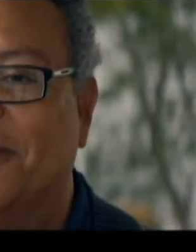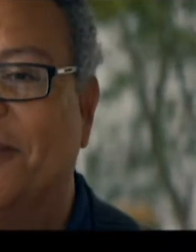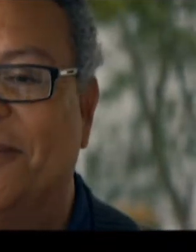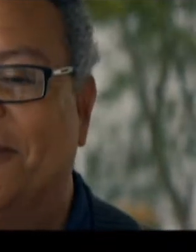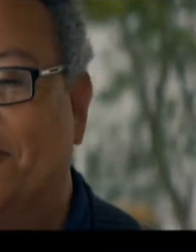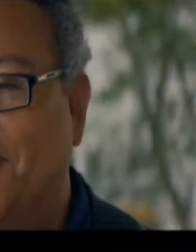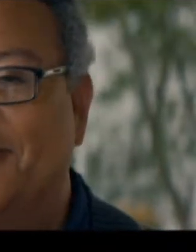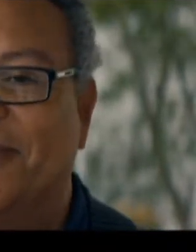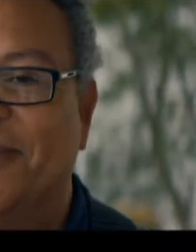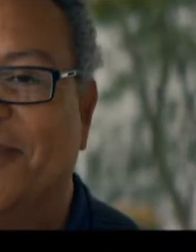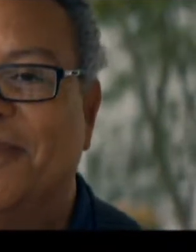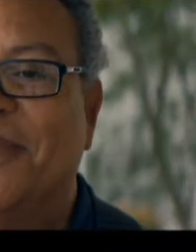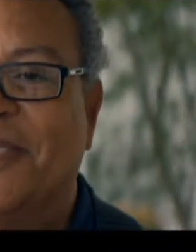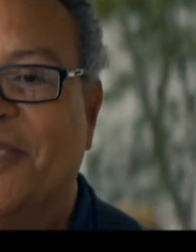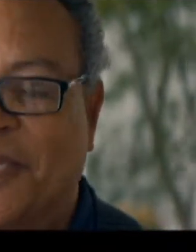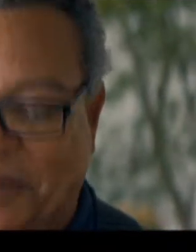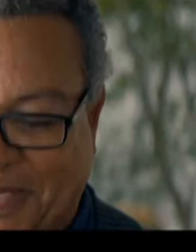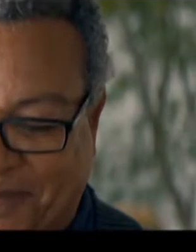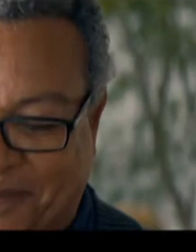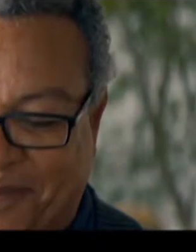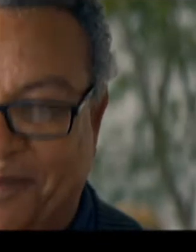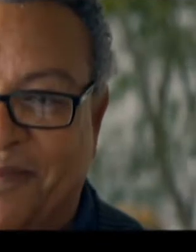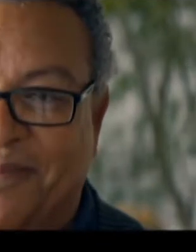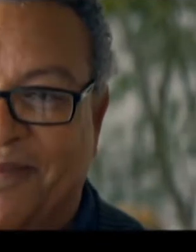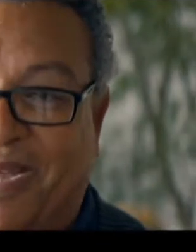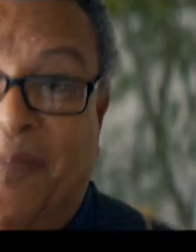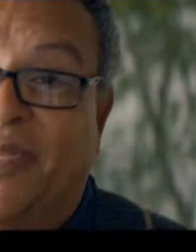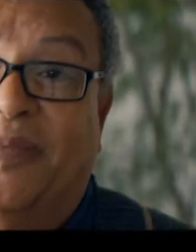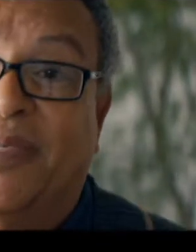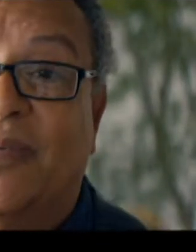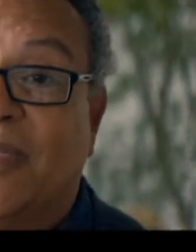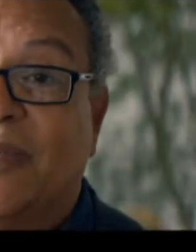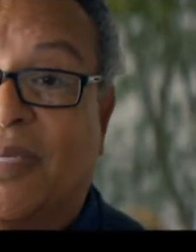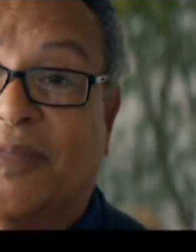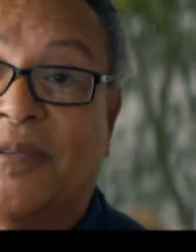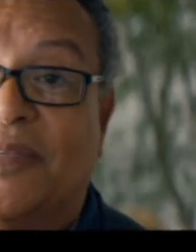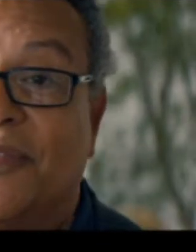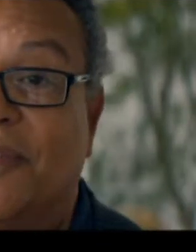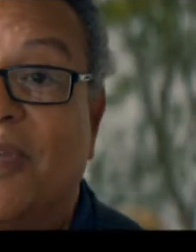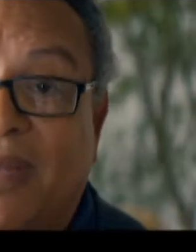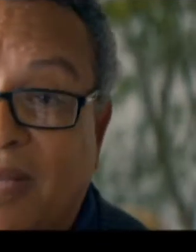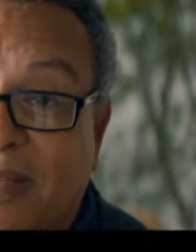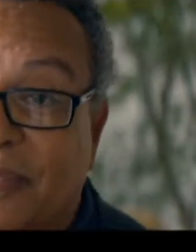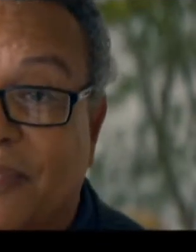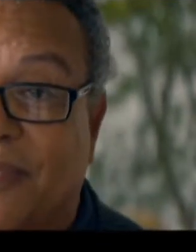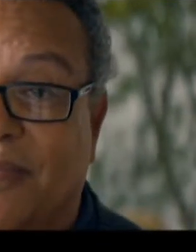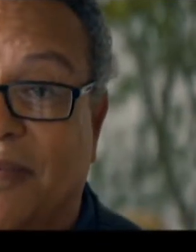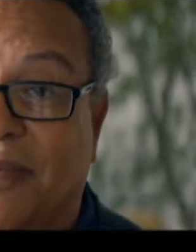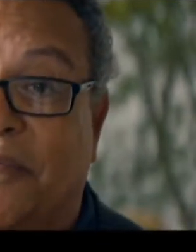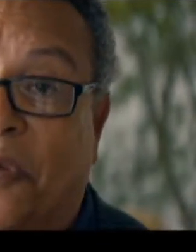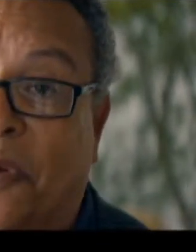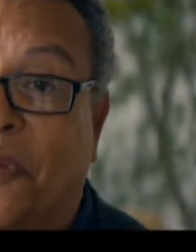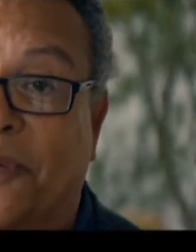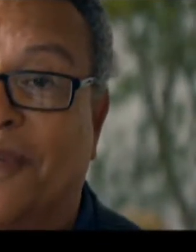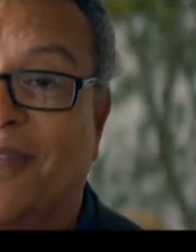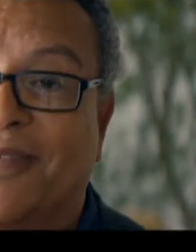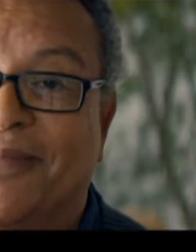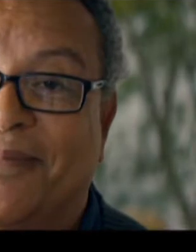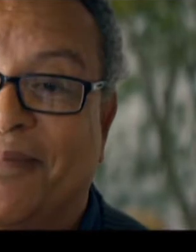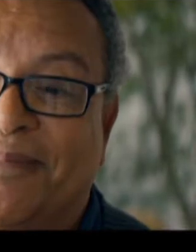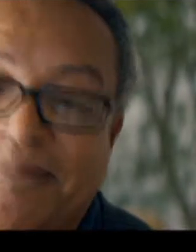paperwork. But this is on me. I'm the only one who can do this, like this, for her.